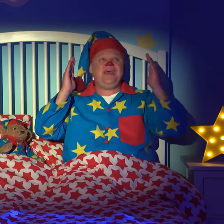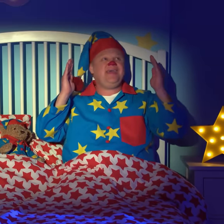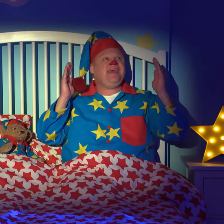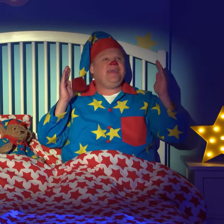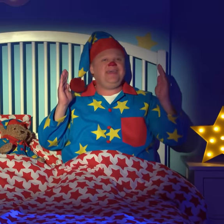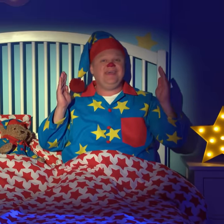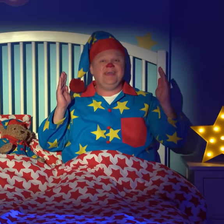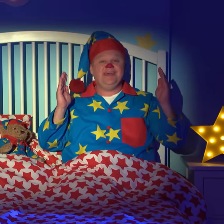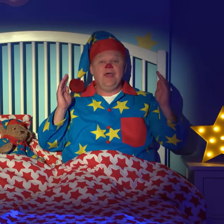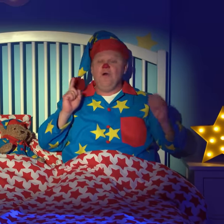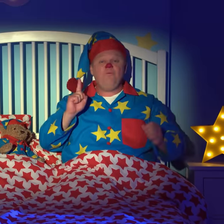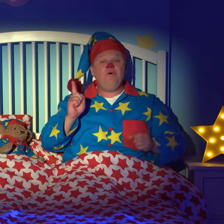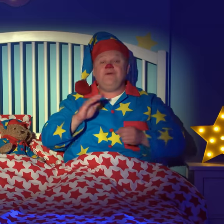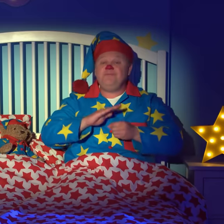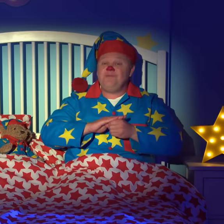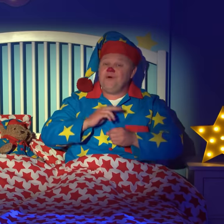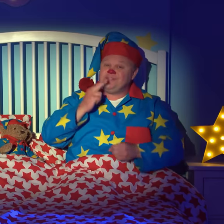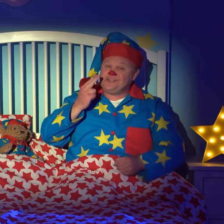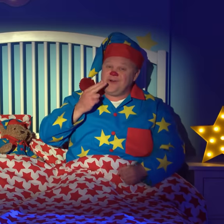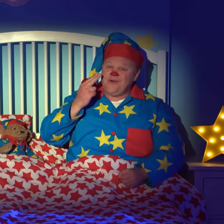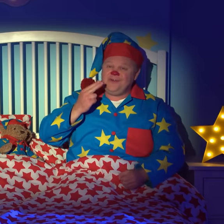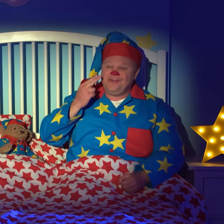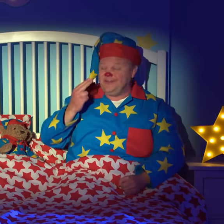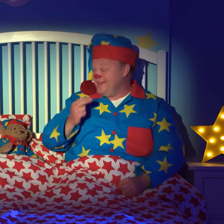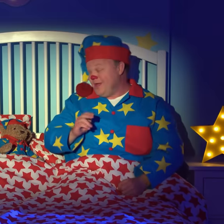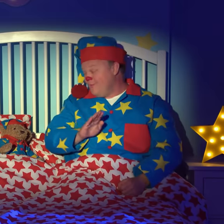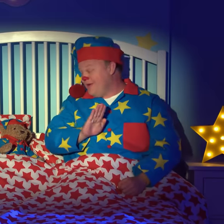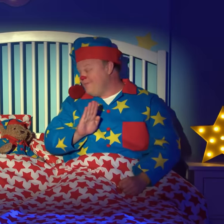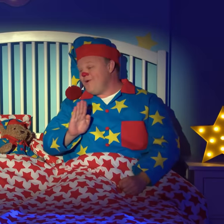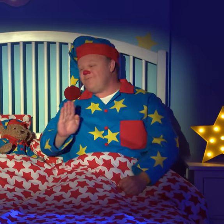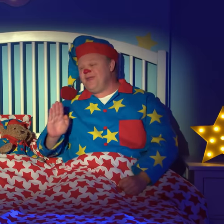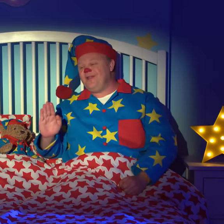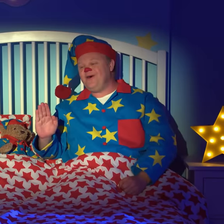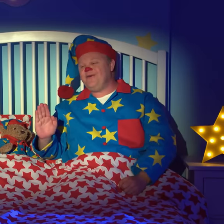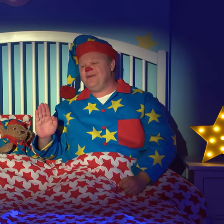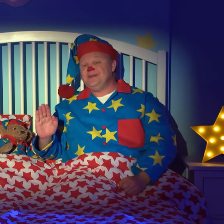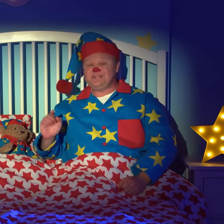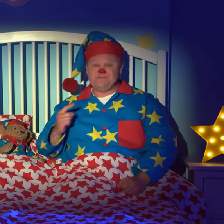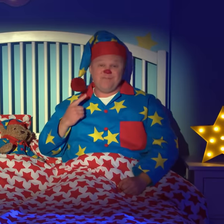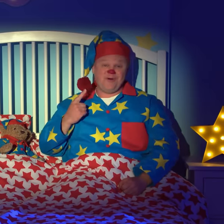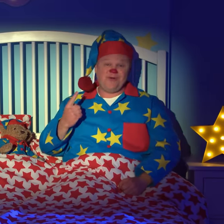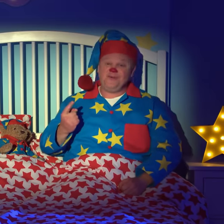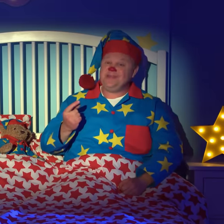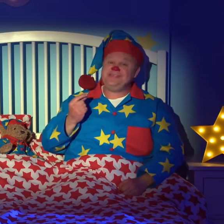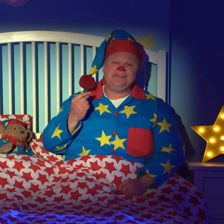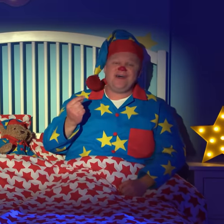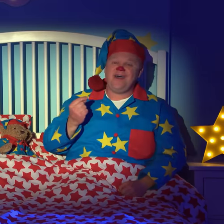day. One more song, we won't be long. Tomorrow is a